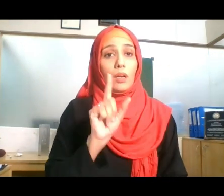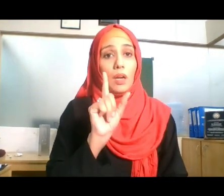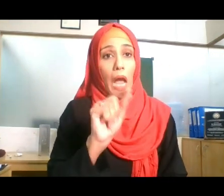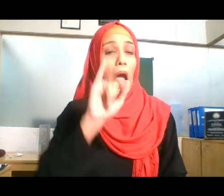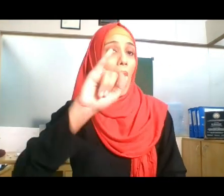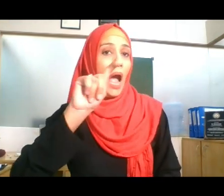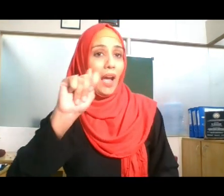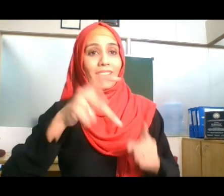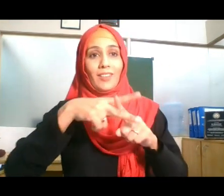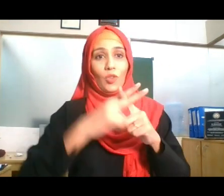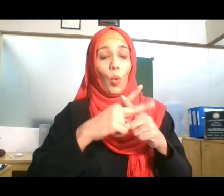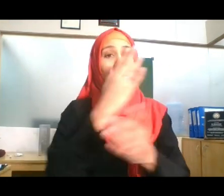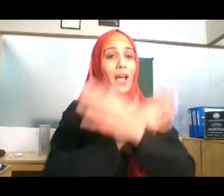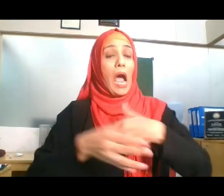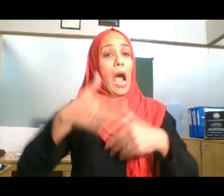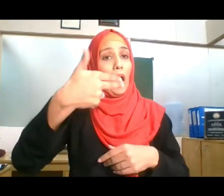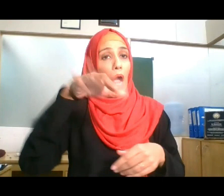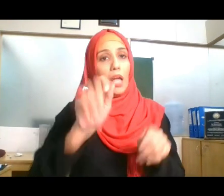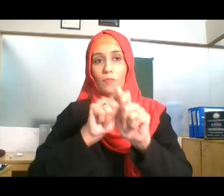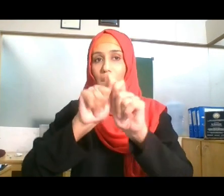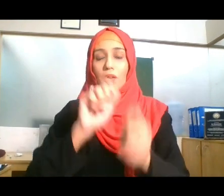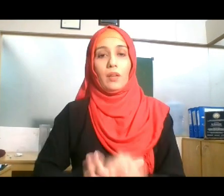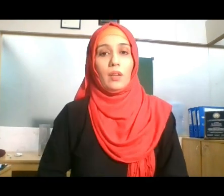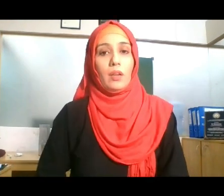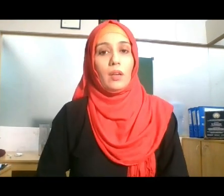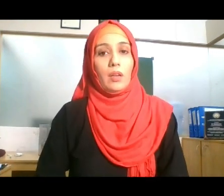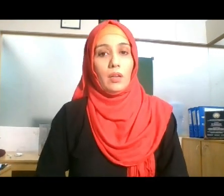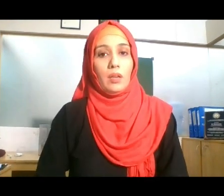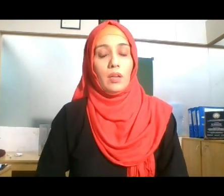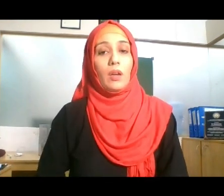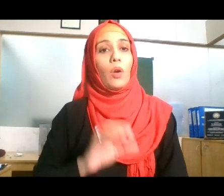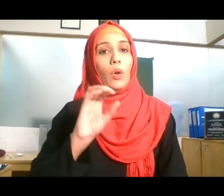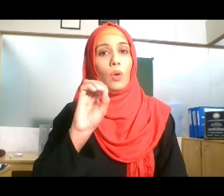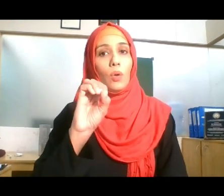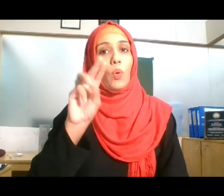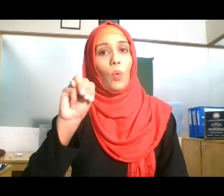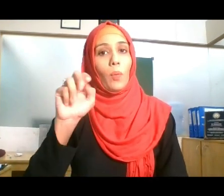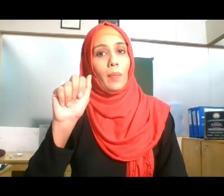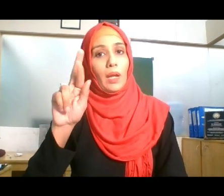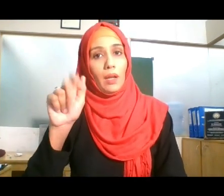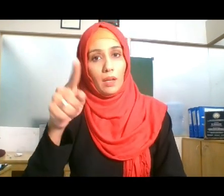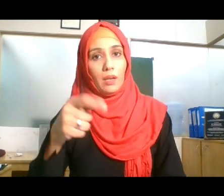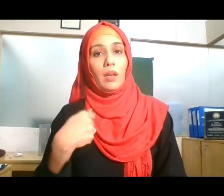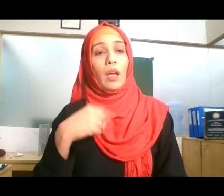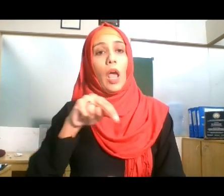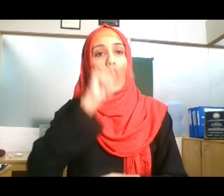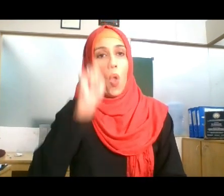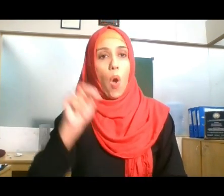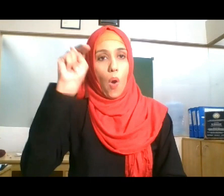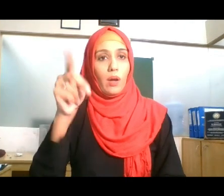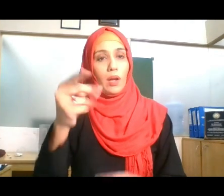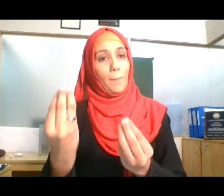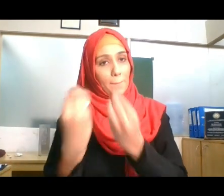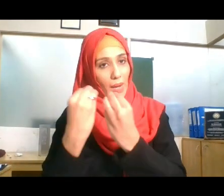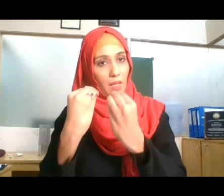for differently abled persons. That's what Omar is helping us from now PDP. They